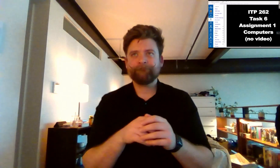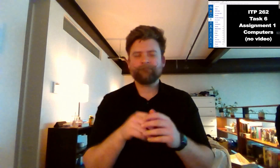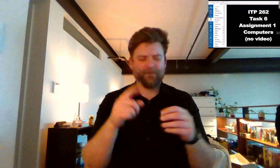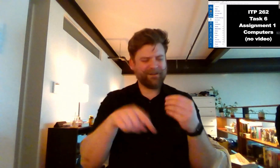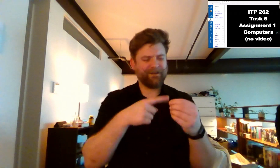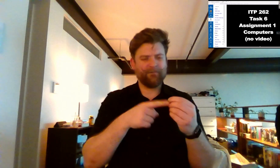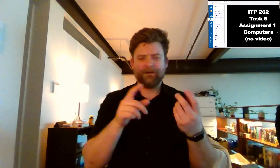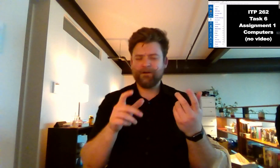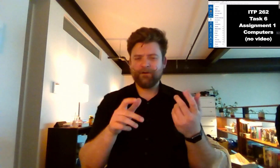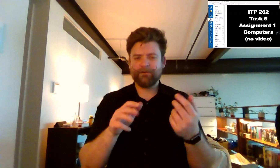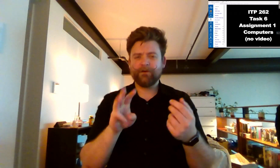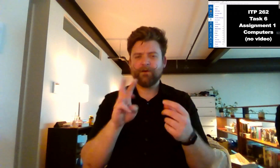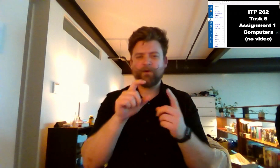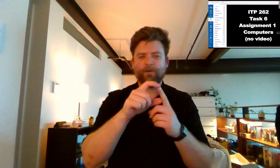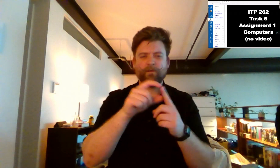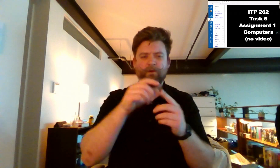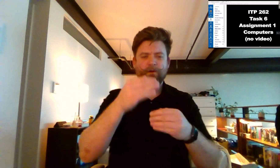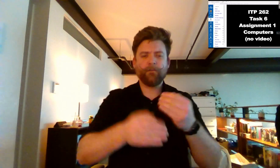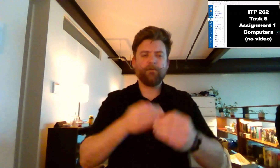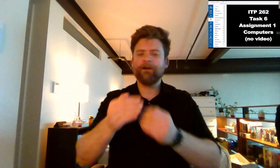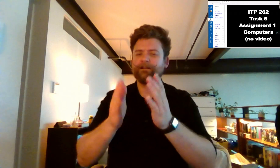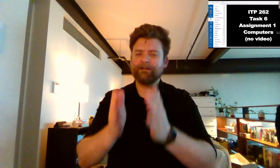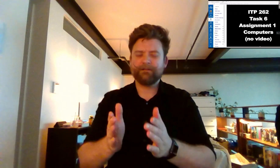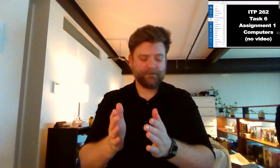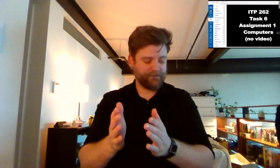information from the book.